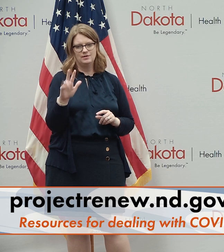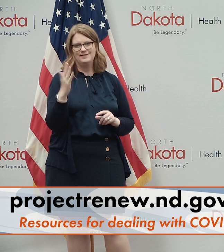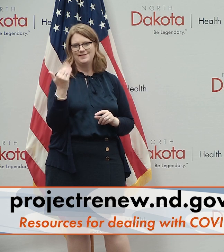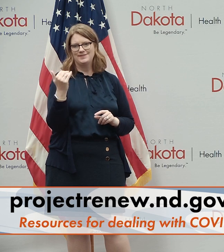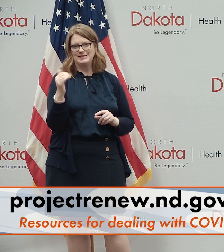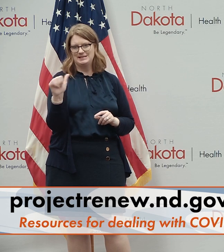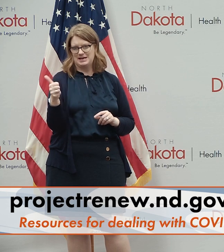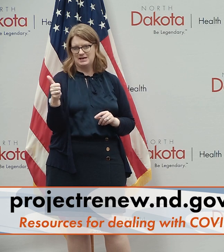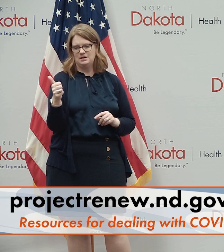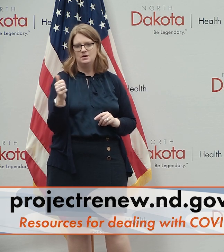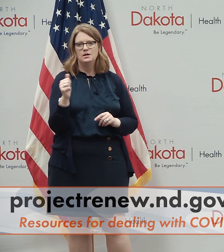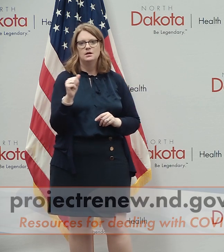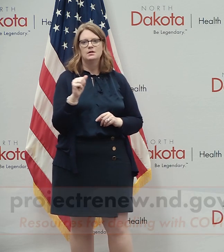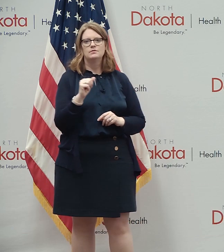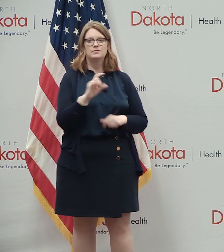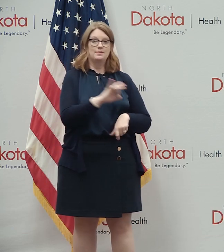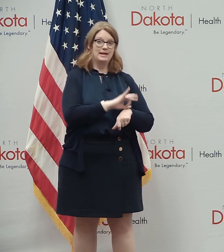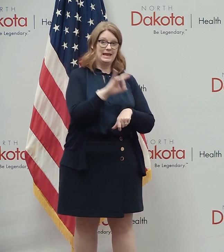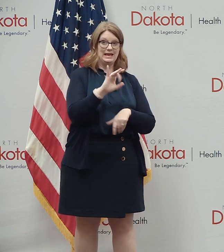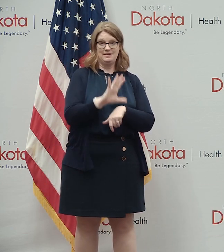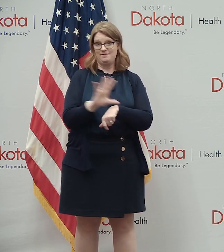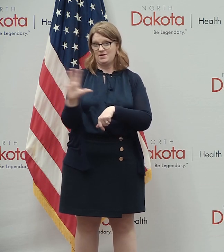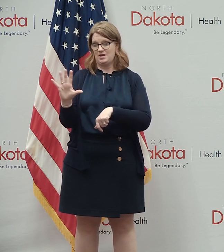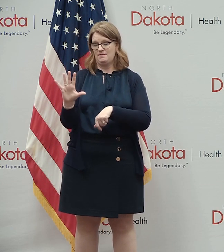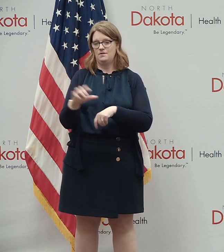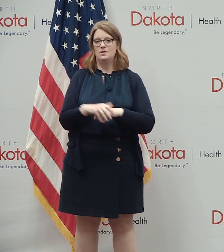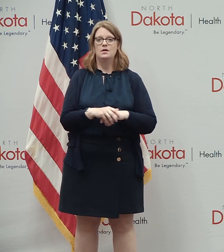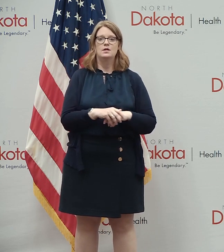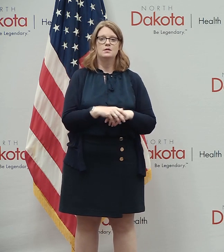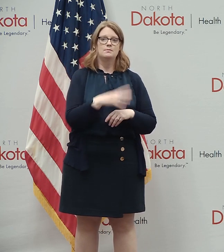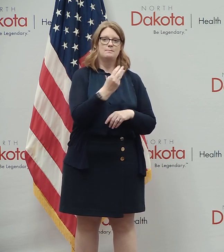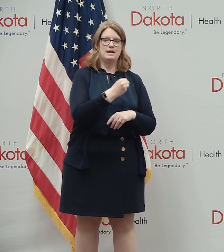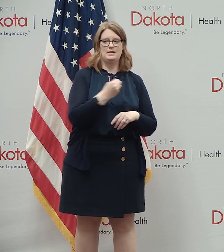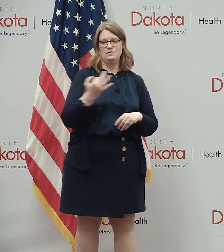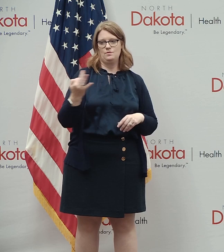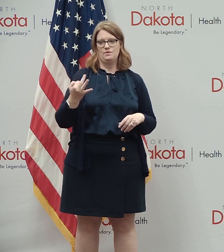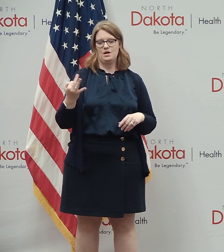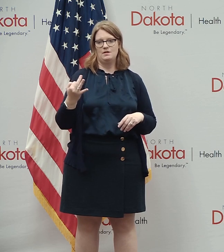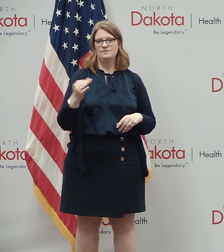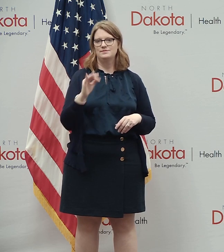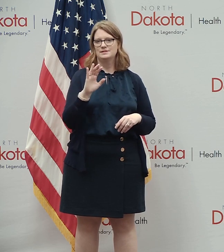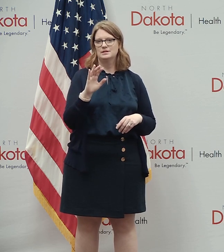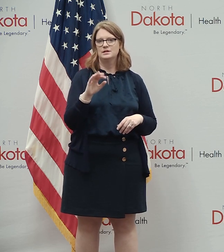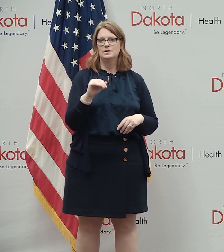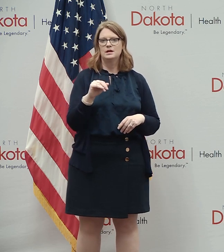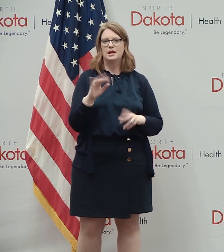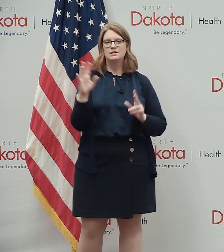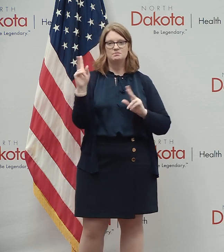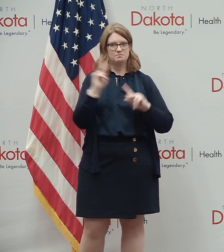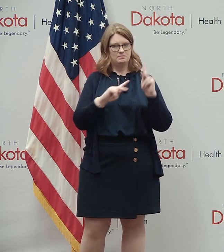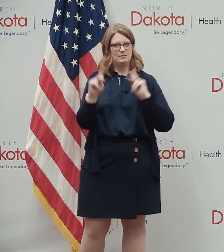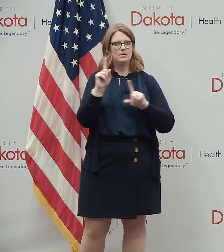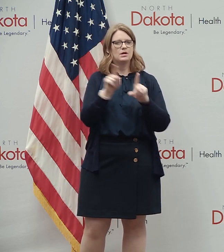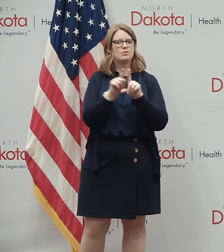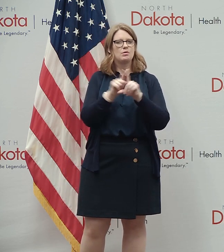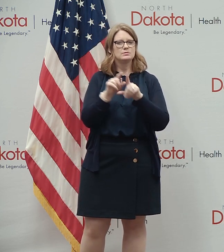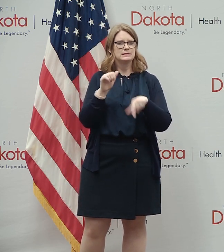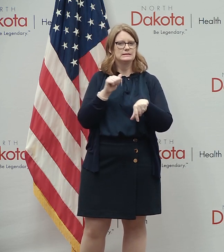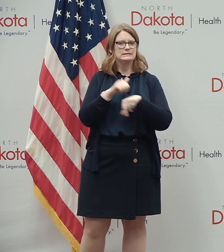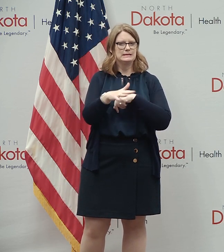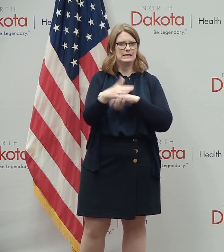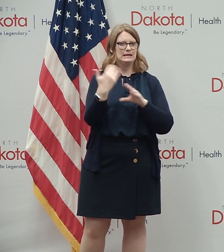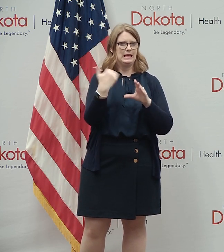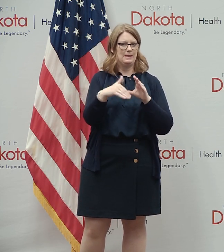701-223-1510 from 8 a.m. to 5 p.m. Monday through Friday, that's Central Time, and individuals can also send an email